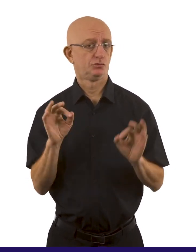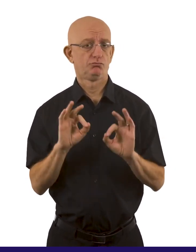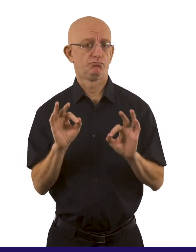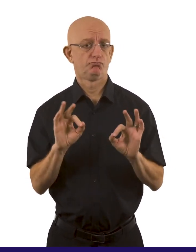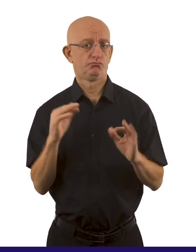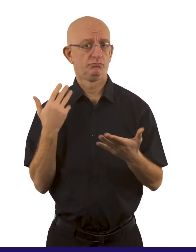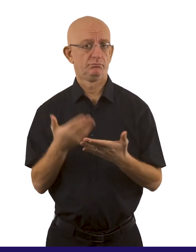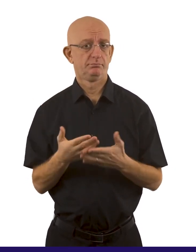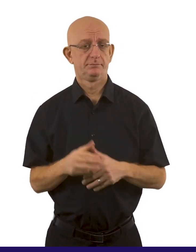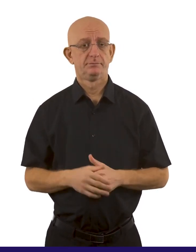No.